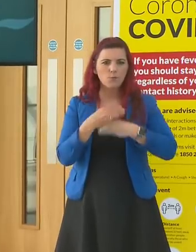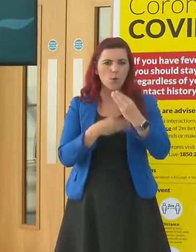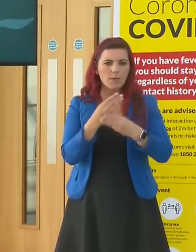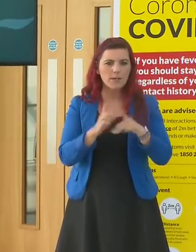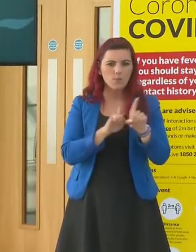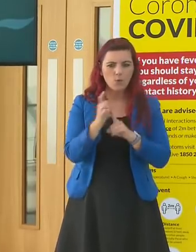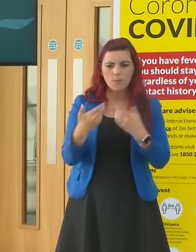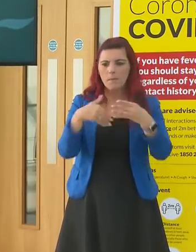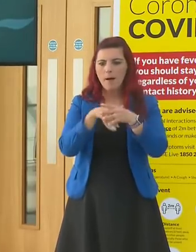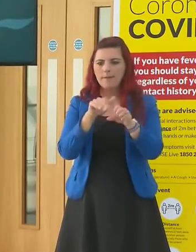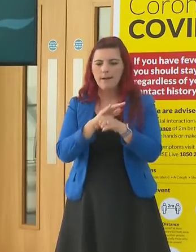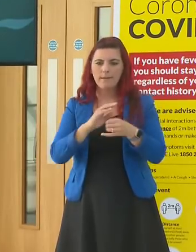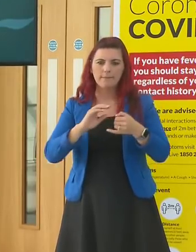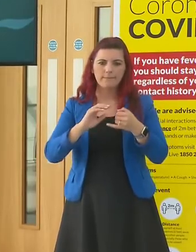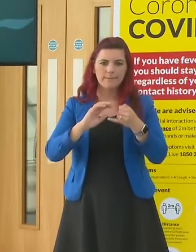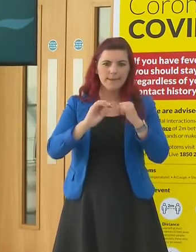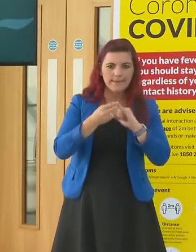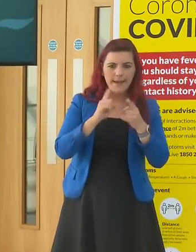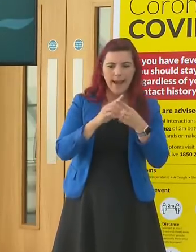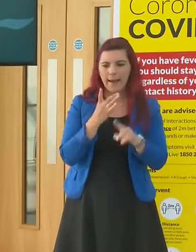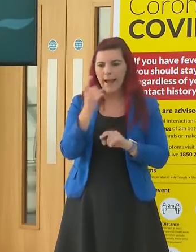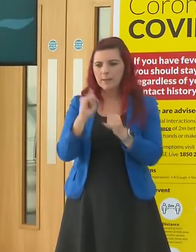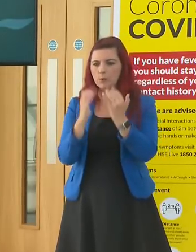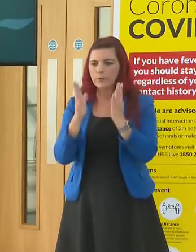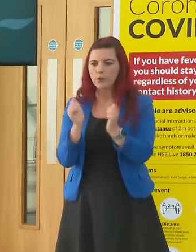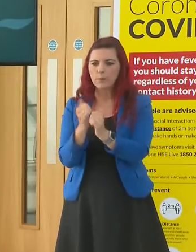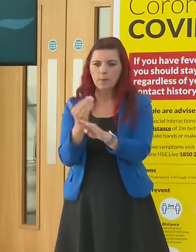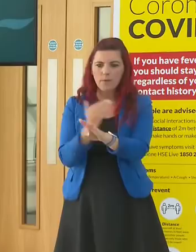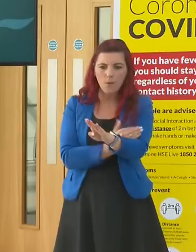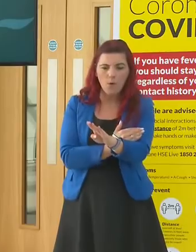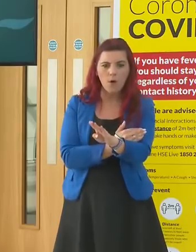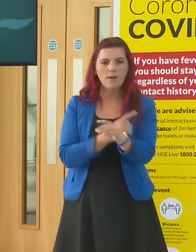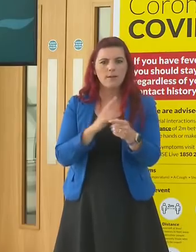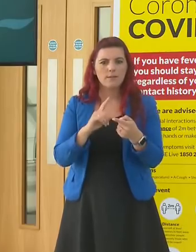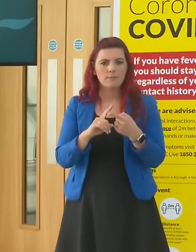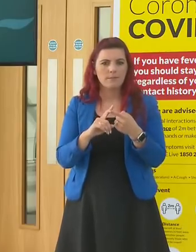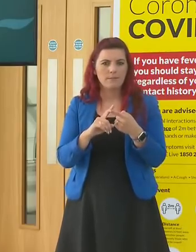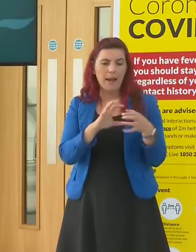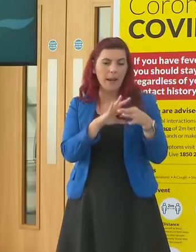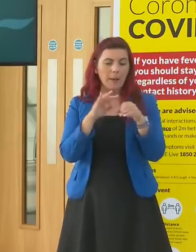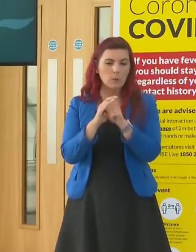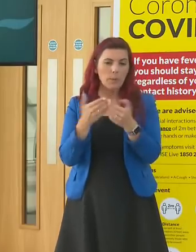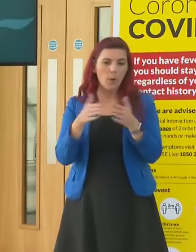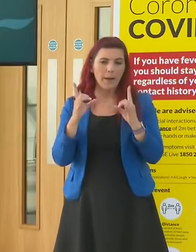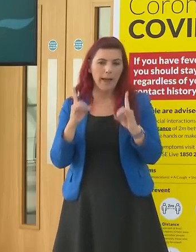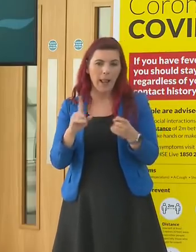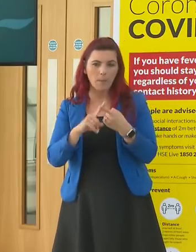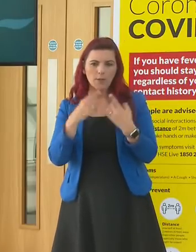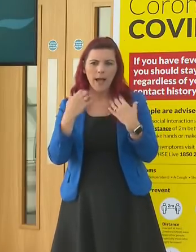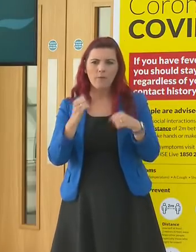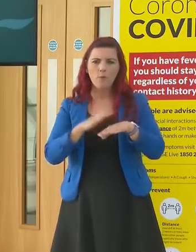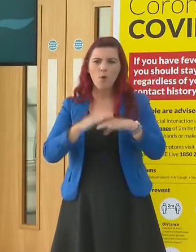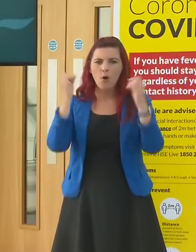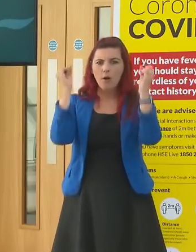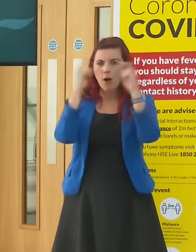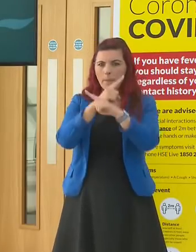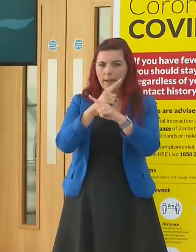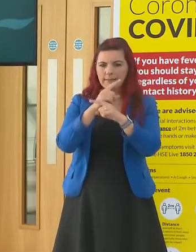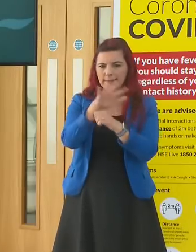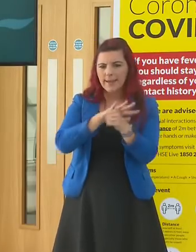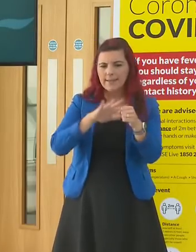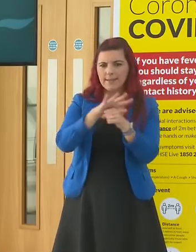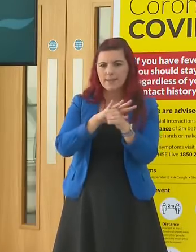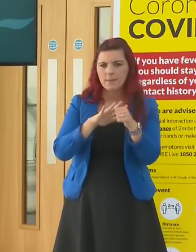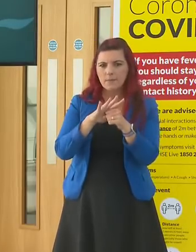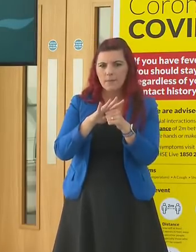testing and tracing, largely around our public health and how our public health, because obviously we're managing the more complex cases now, because there's less in the